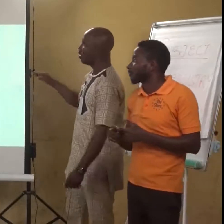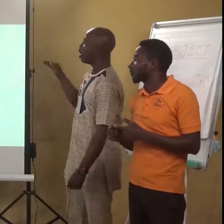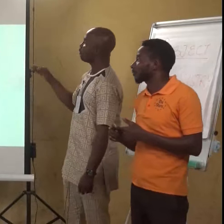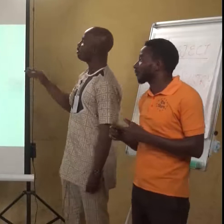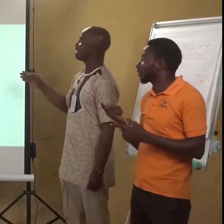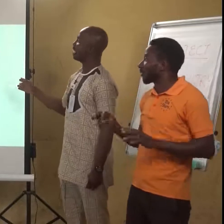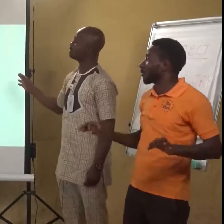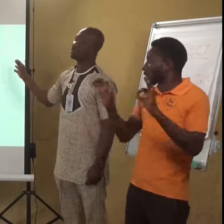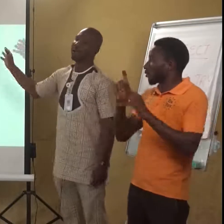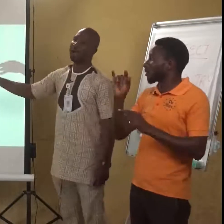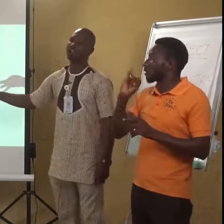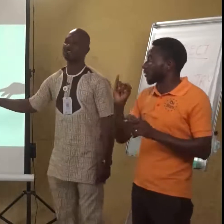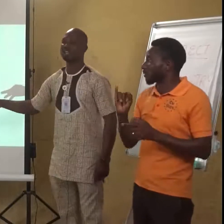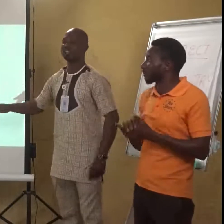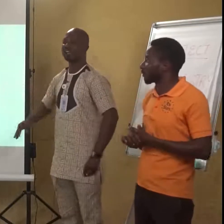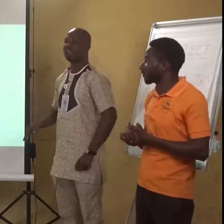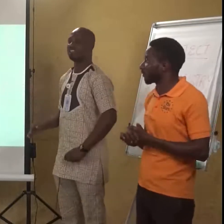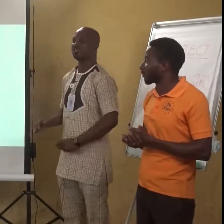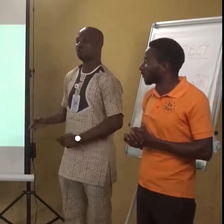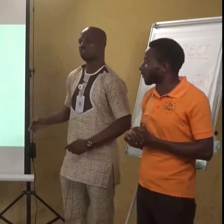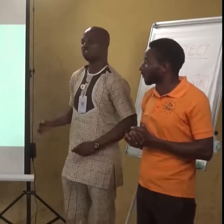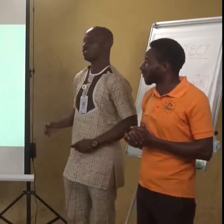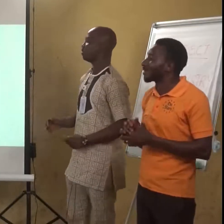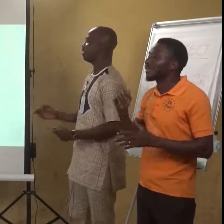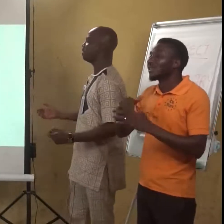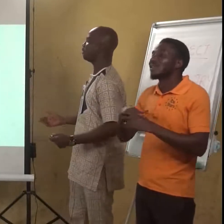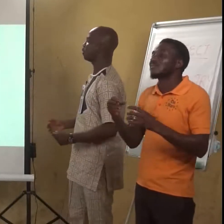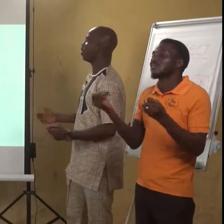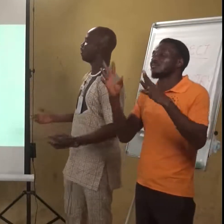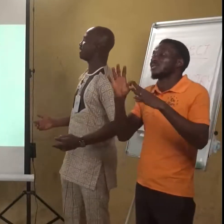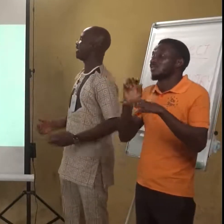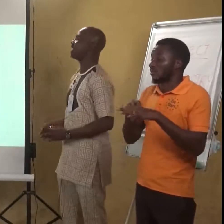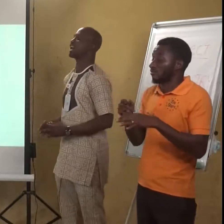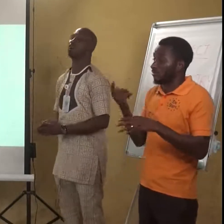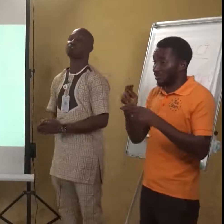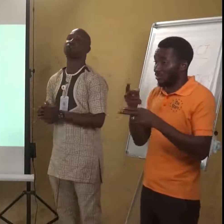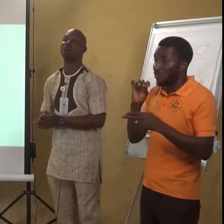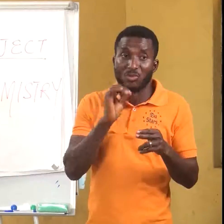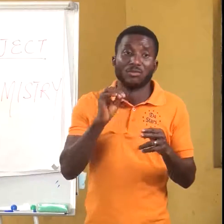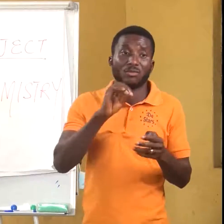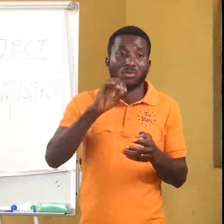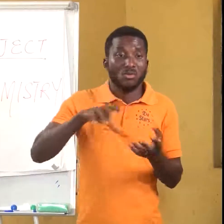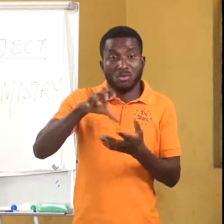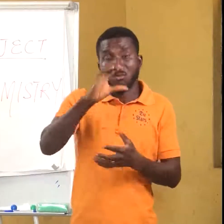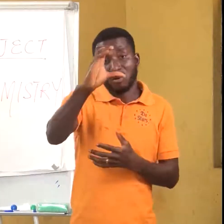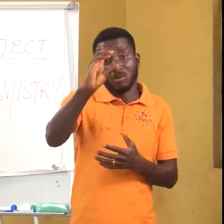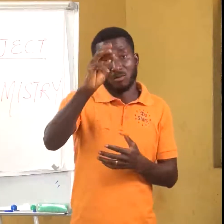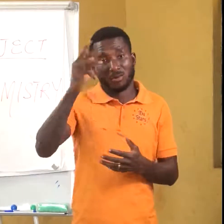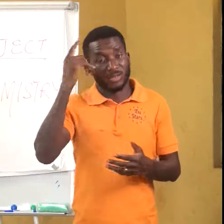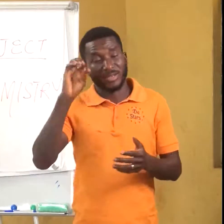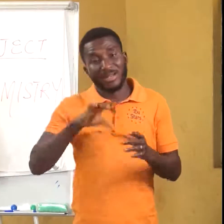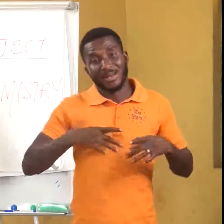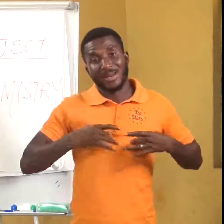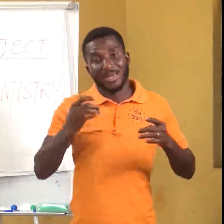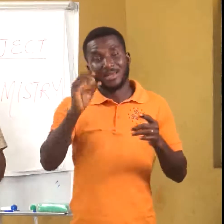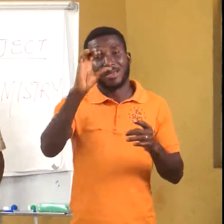interesting. Oftentimes, our students hear the name of a compound like carbon 4 oxide. Now,